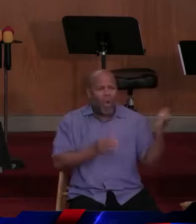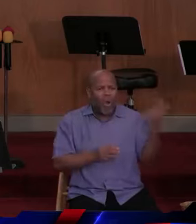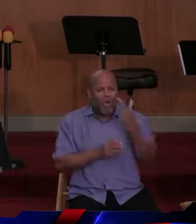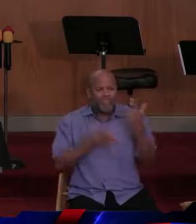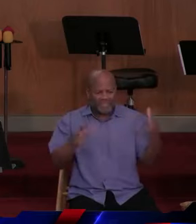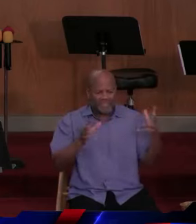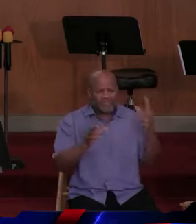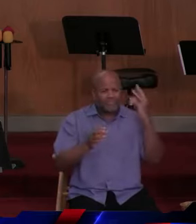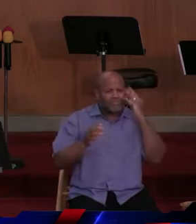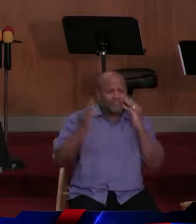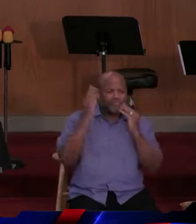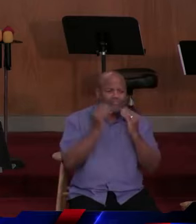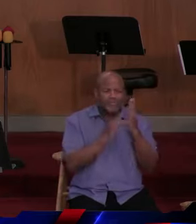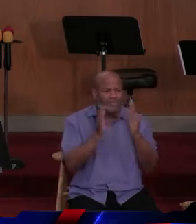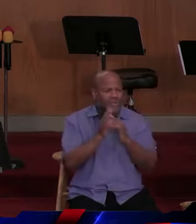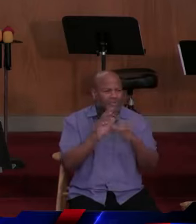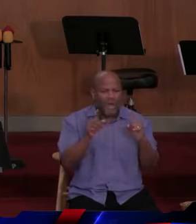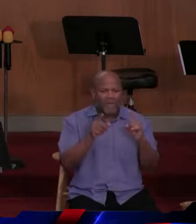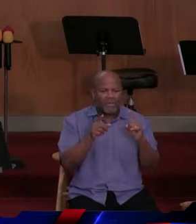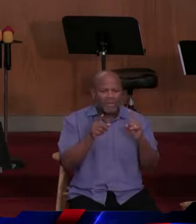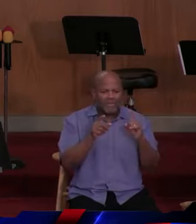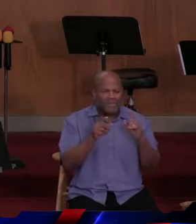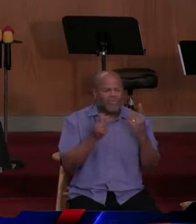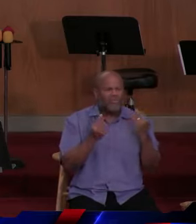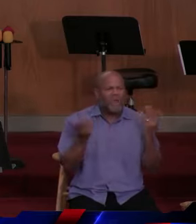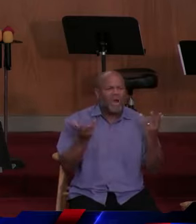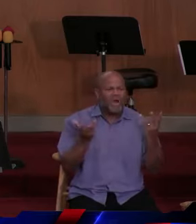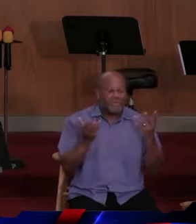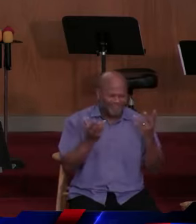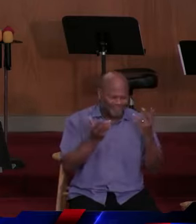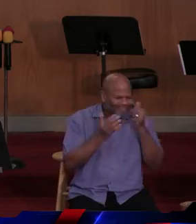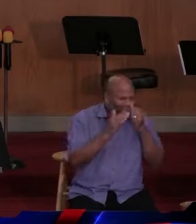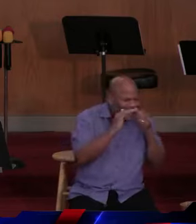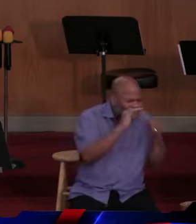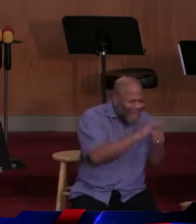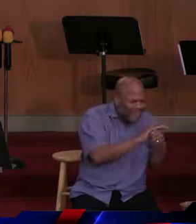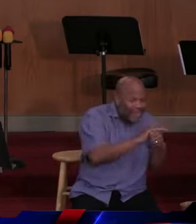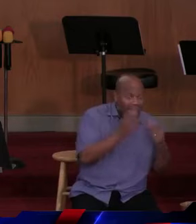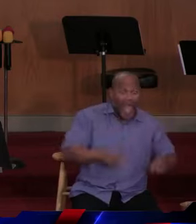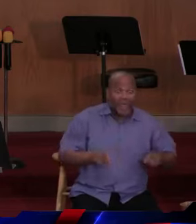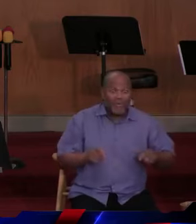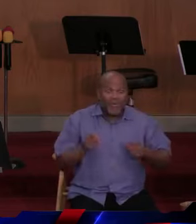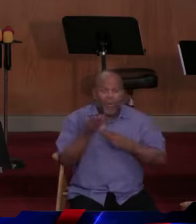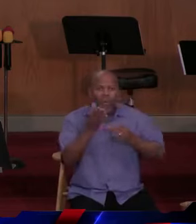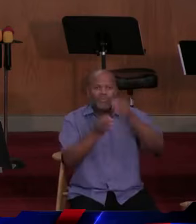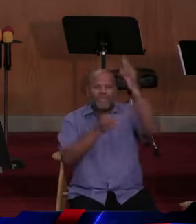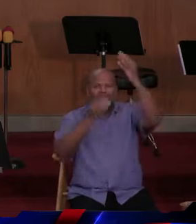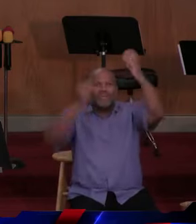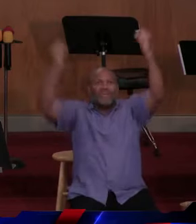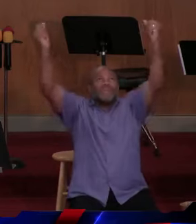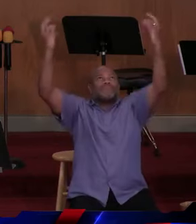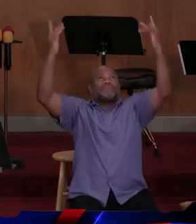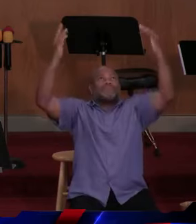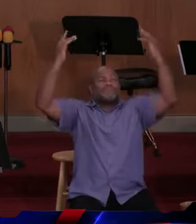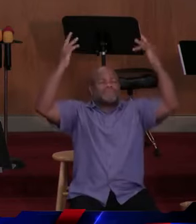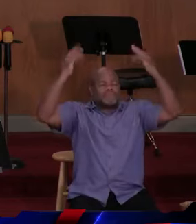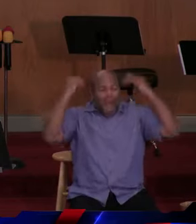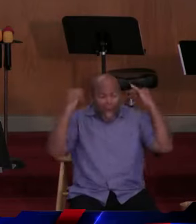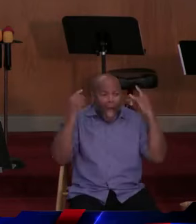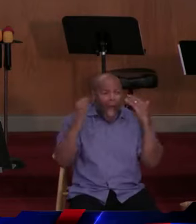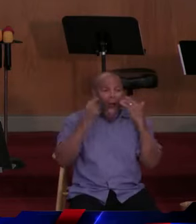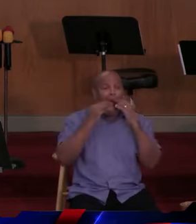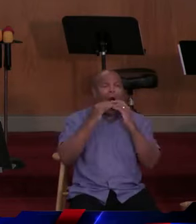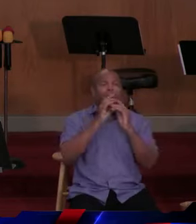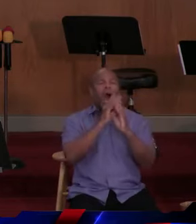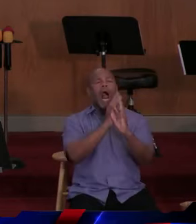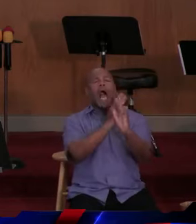there. But they were up there hiding. It wasn't until the Holy Ghost fell that they opened their mouths. I tell